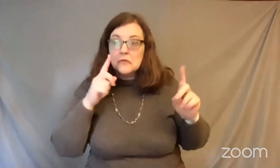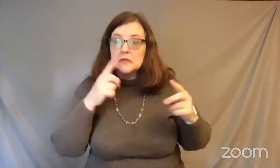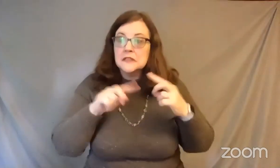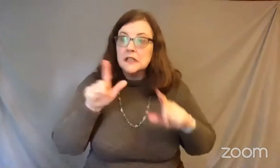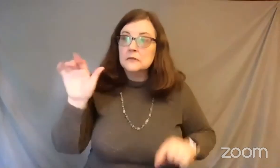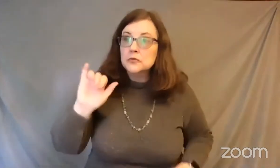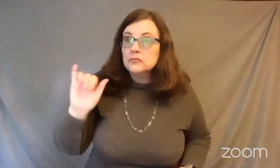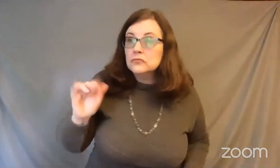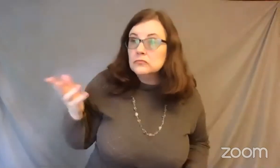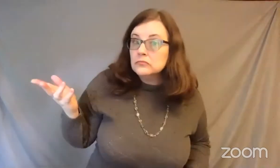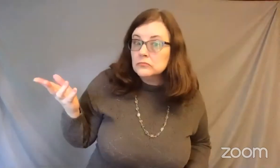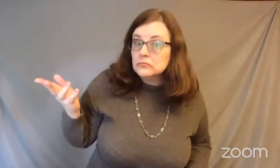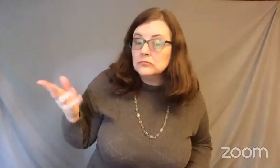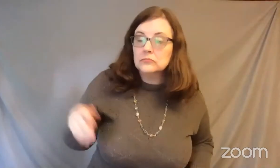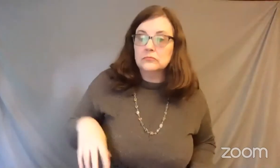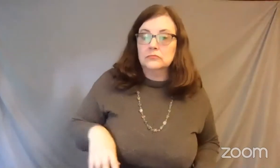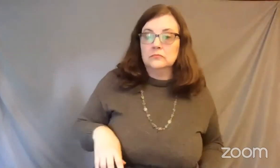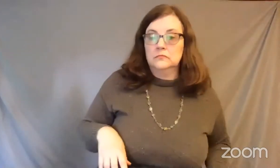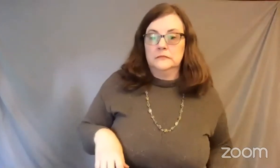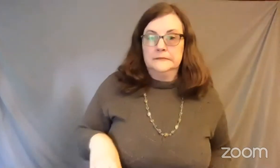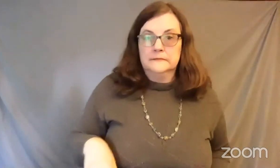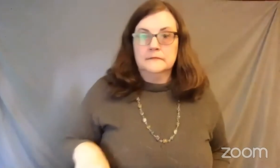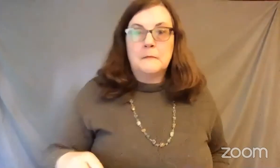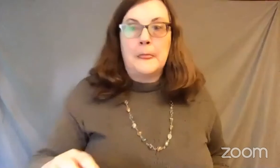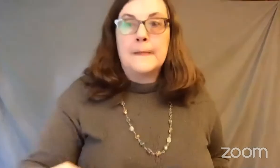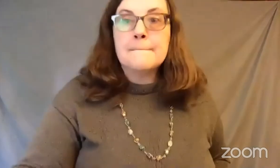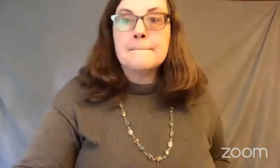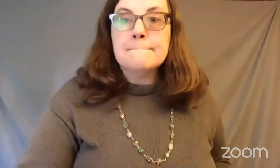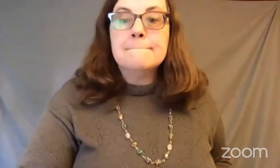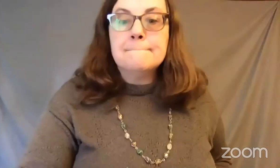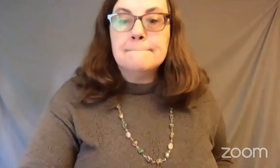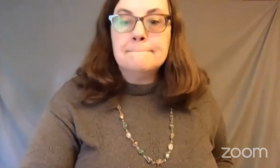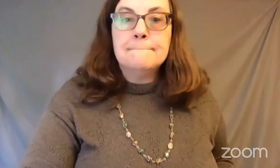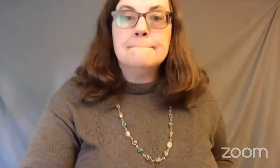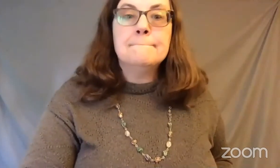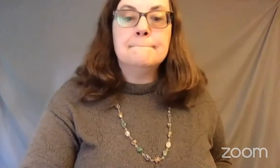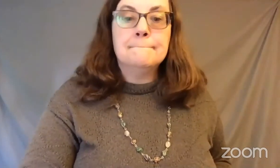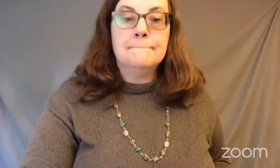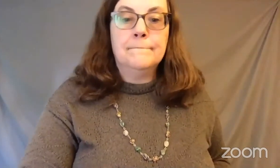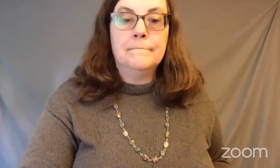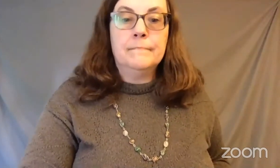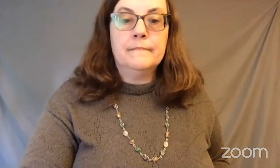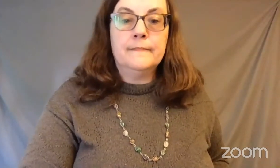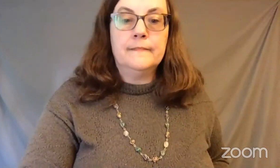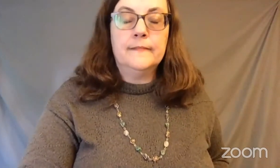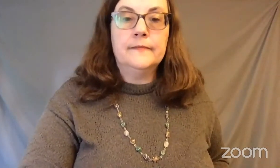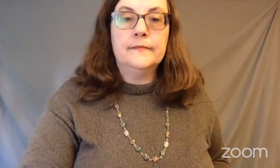So does this model help us in our analysis of the pronominal system of sign languages?